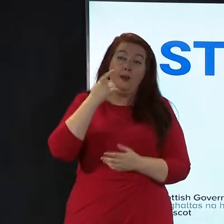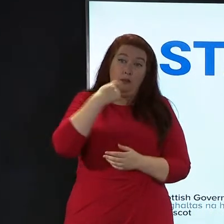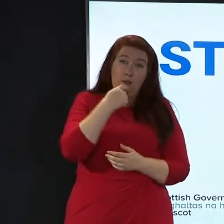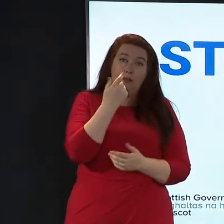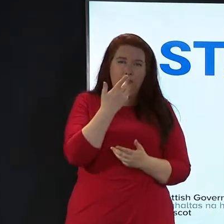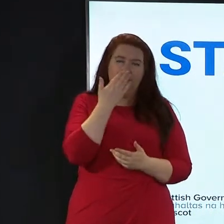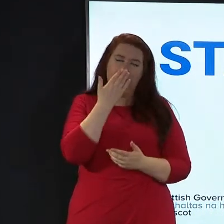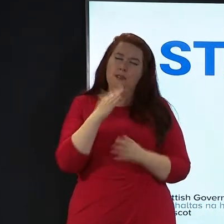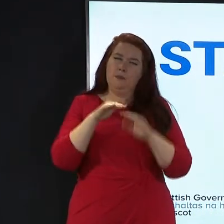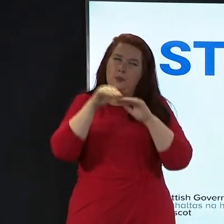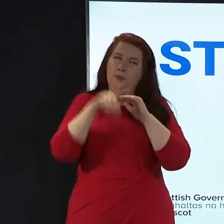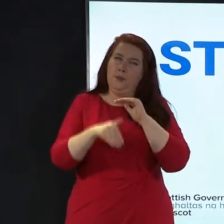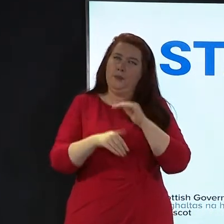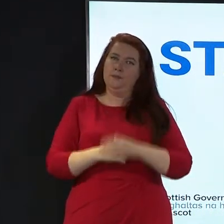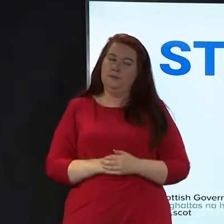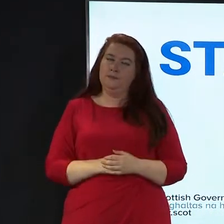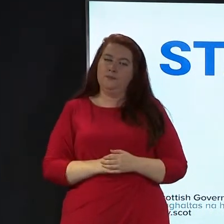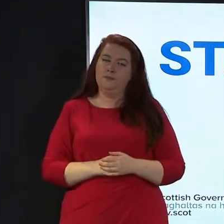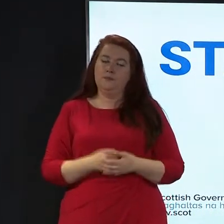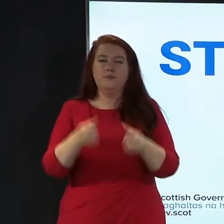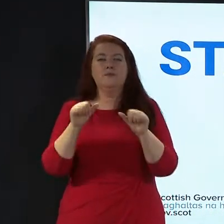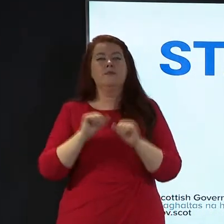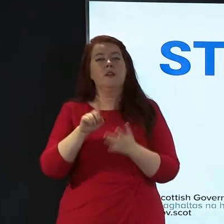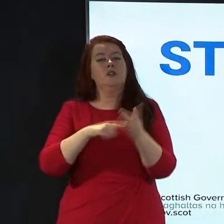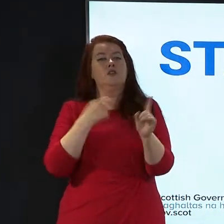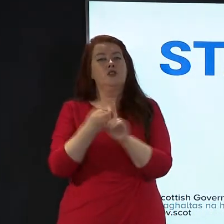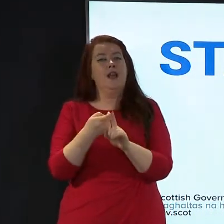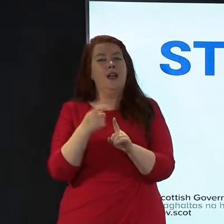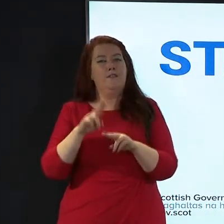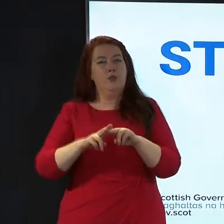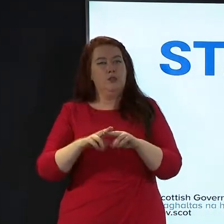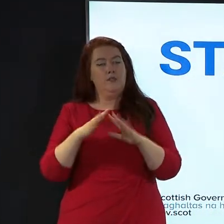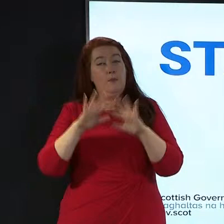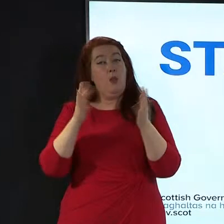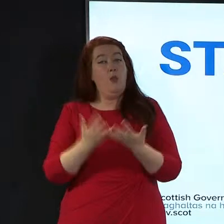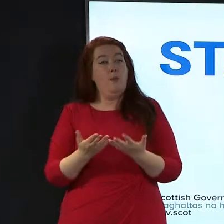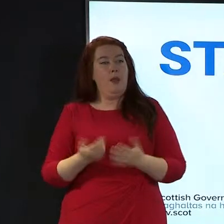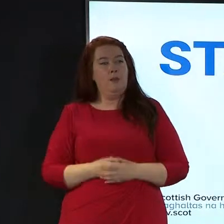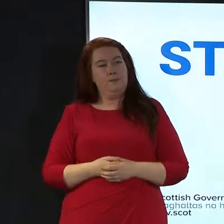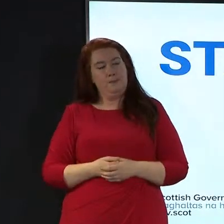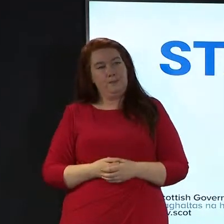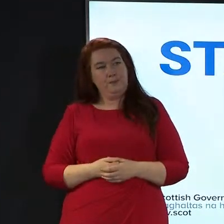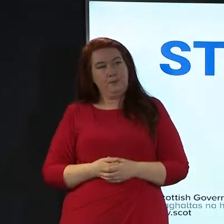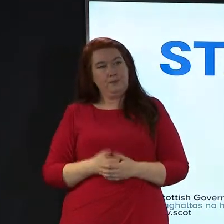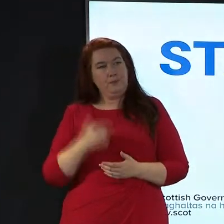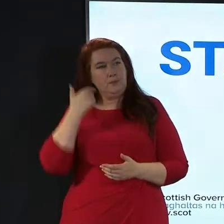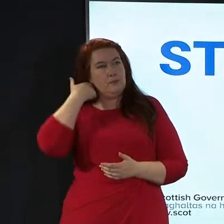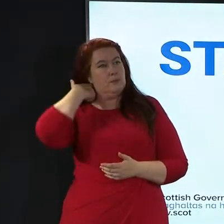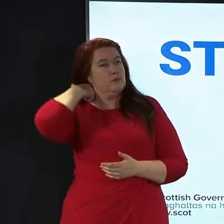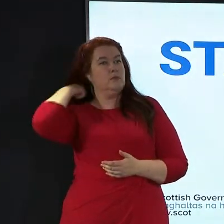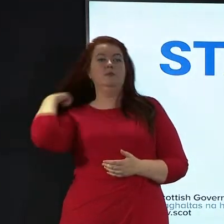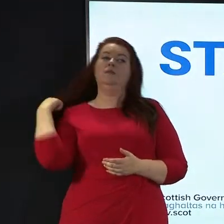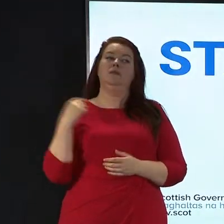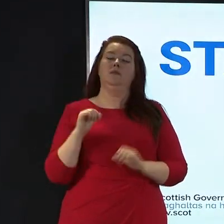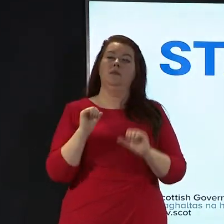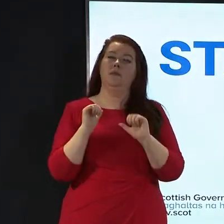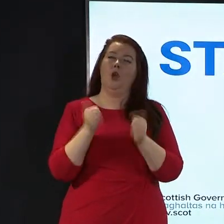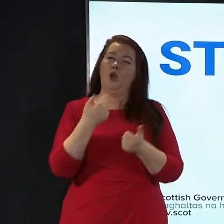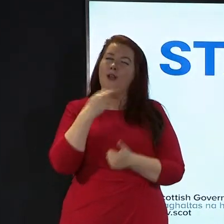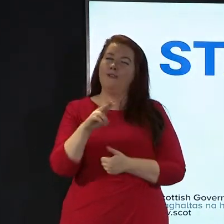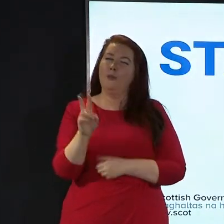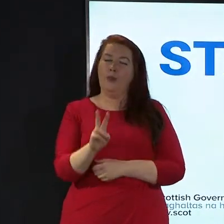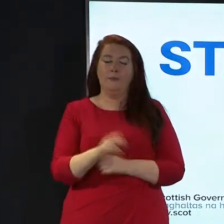Jack Foster, Global. Good afternoon to both of you. The